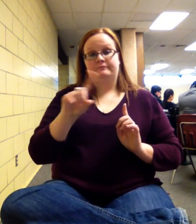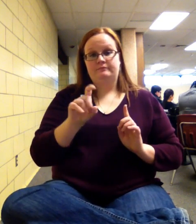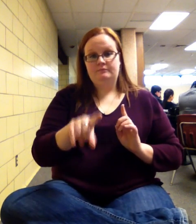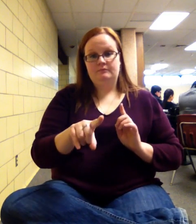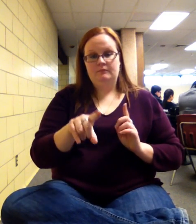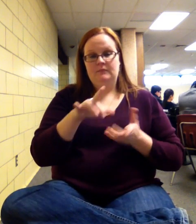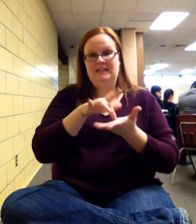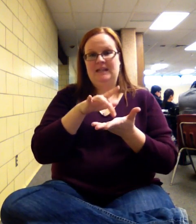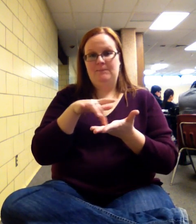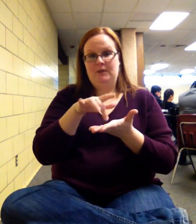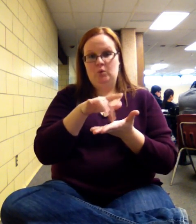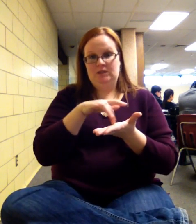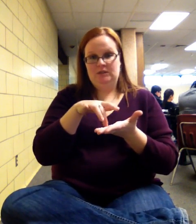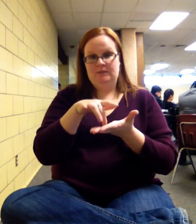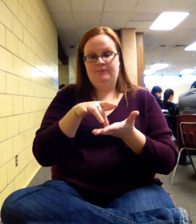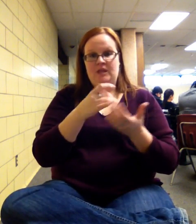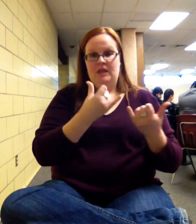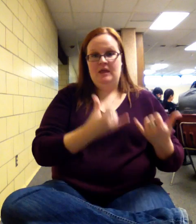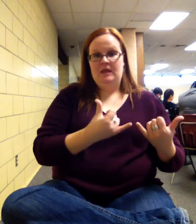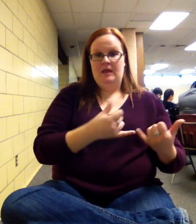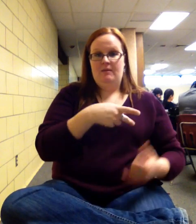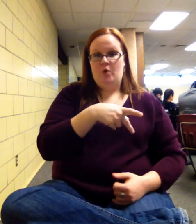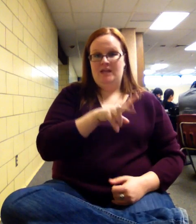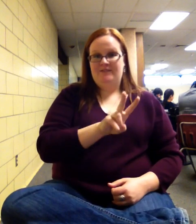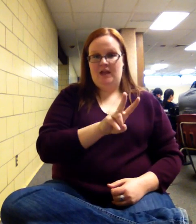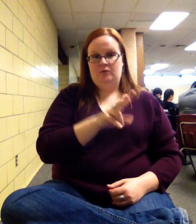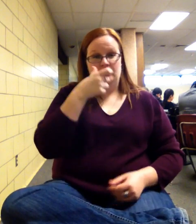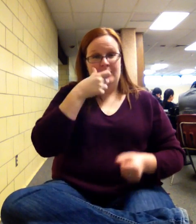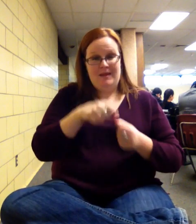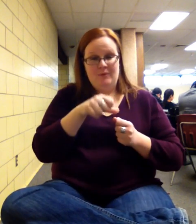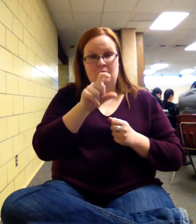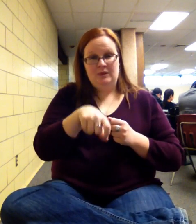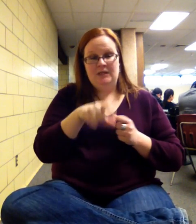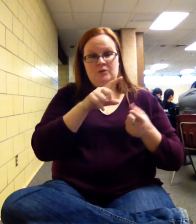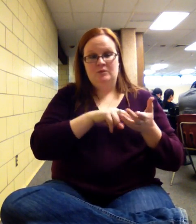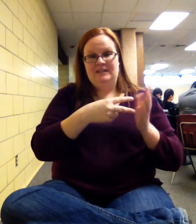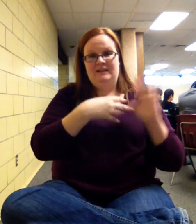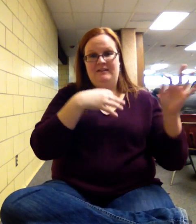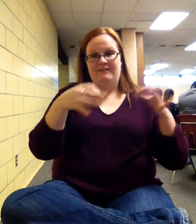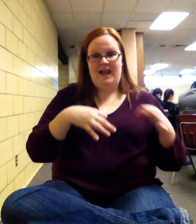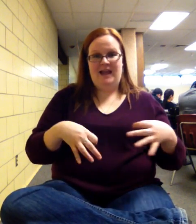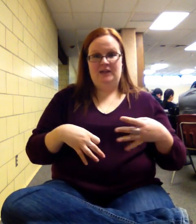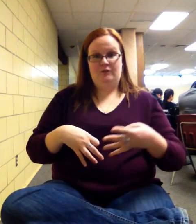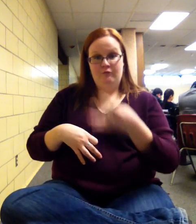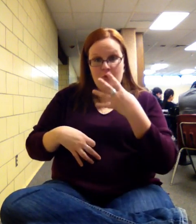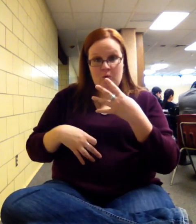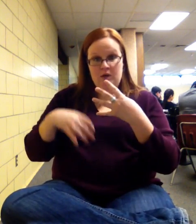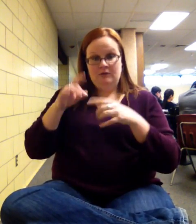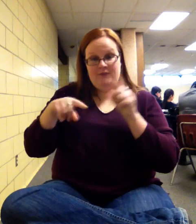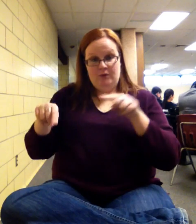compute out the present value. Well, remember we needed to define 4 variables and calculate the fifth. Okay, so we've